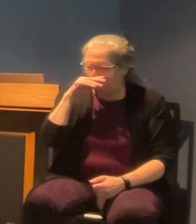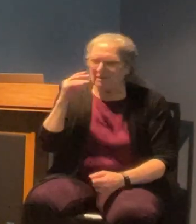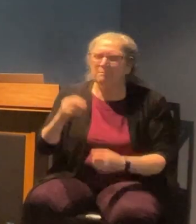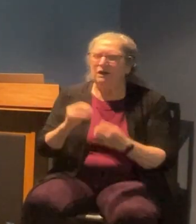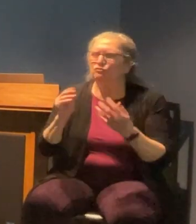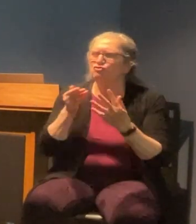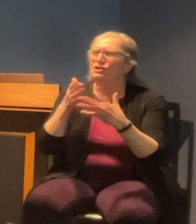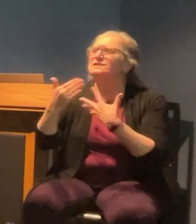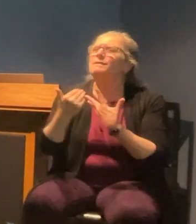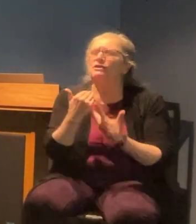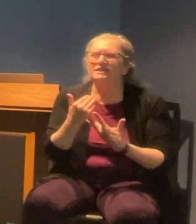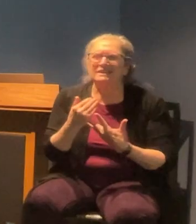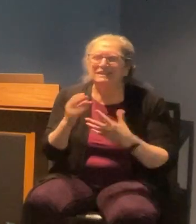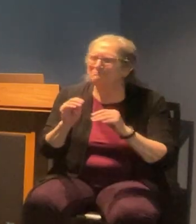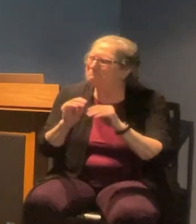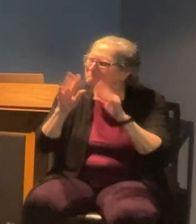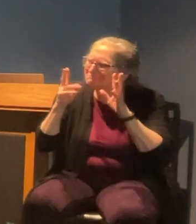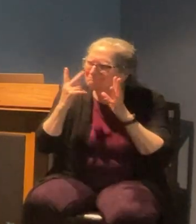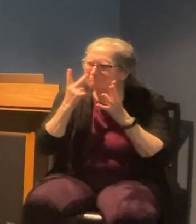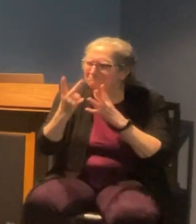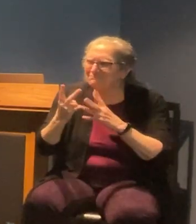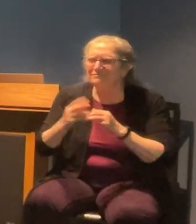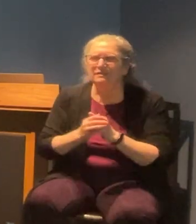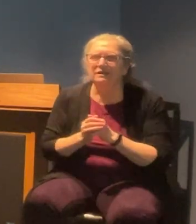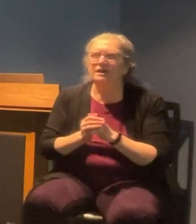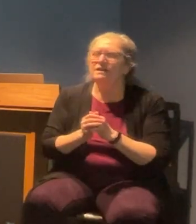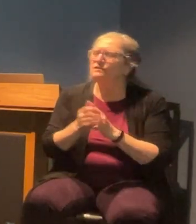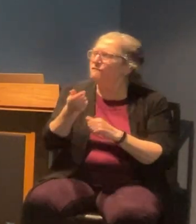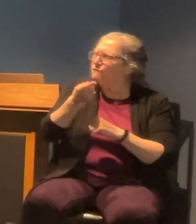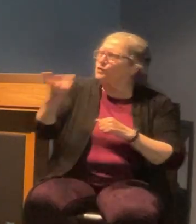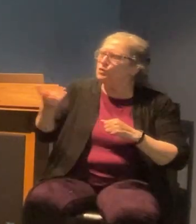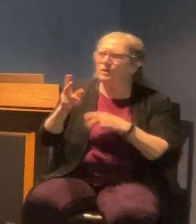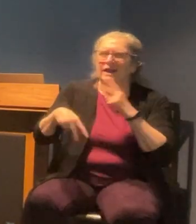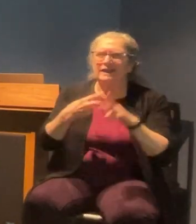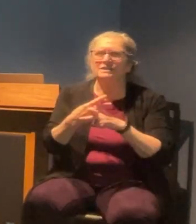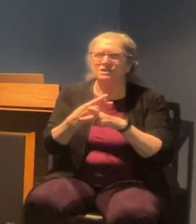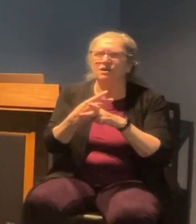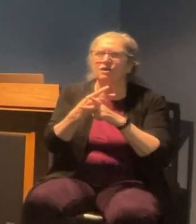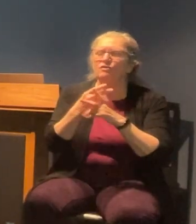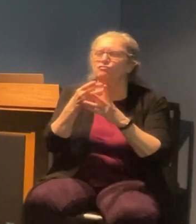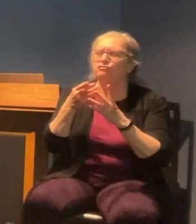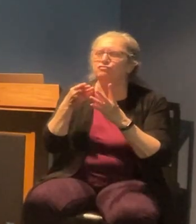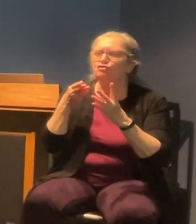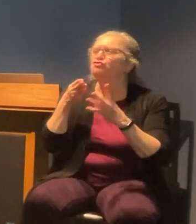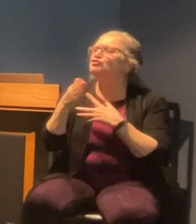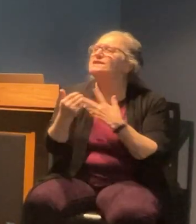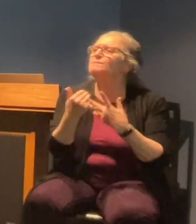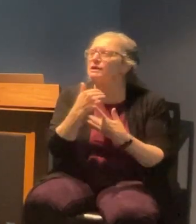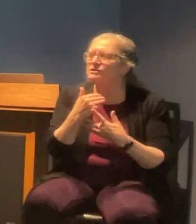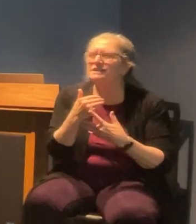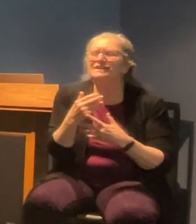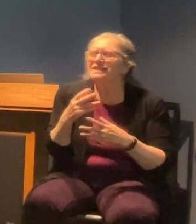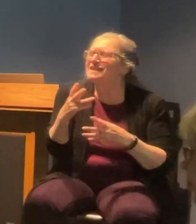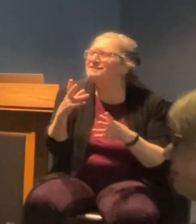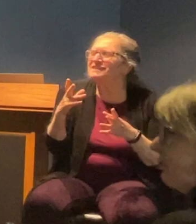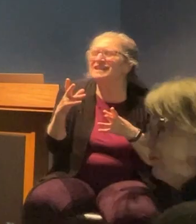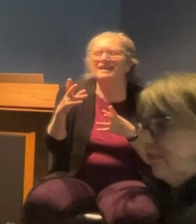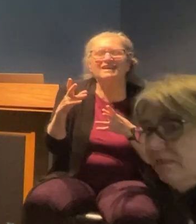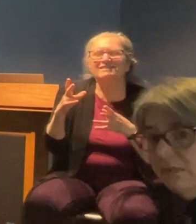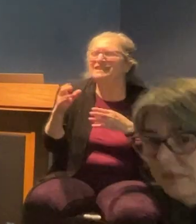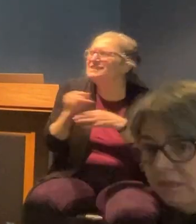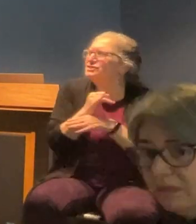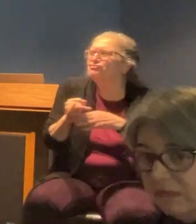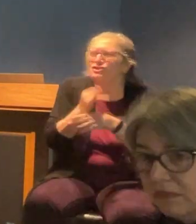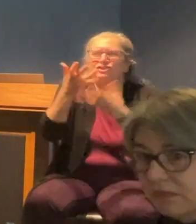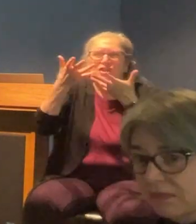transparency, and it reminds me that there's a couple of types of transparency that the textile industry really doesn't want. They don't want